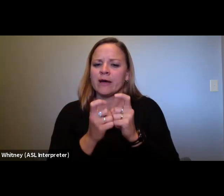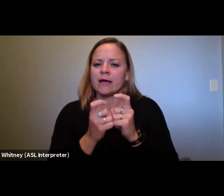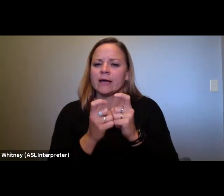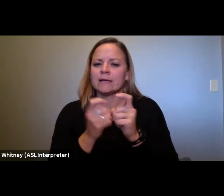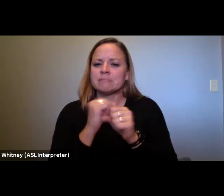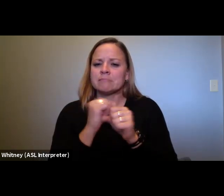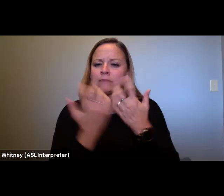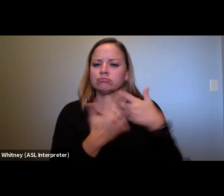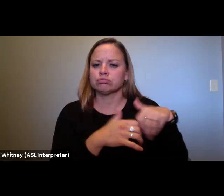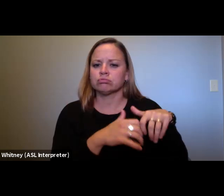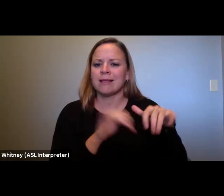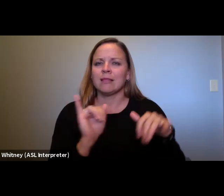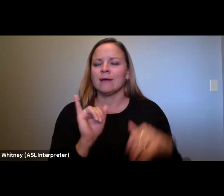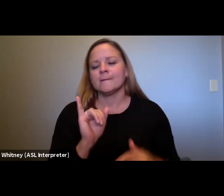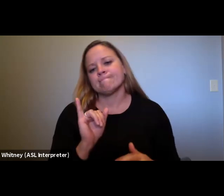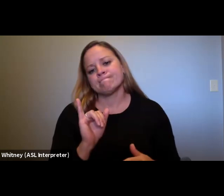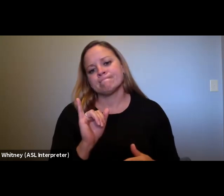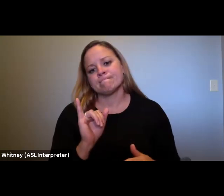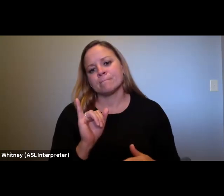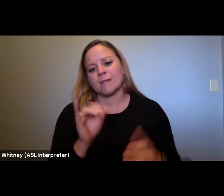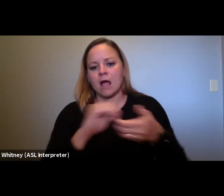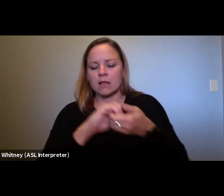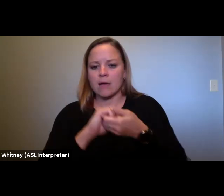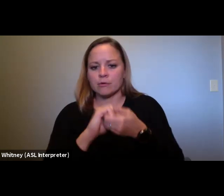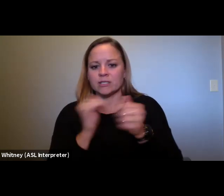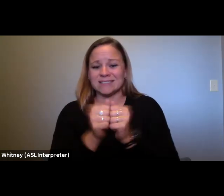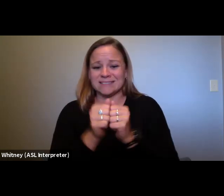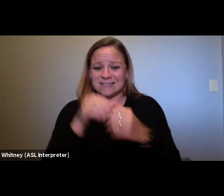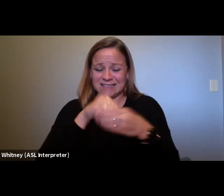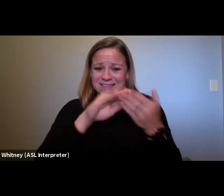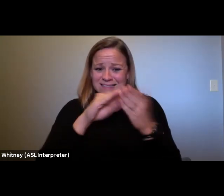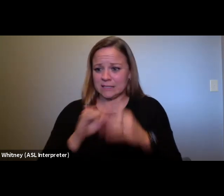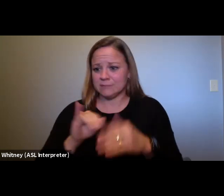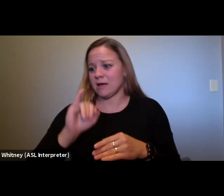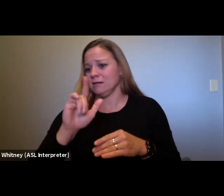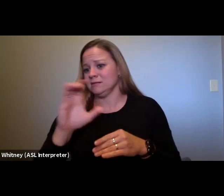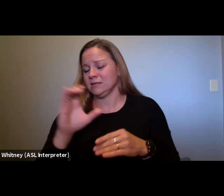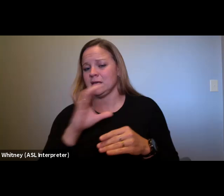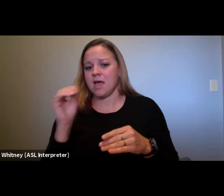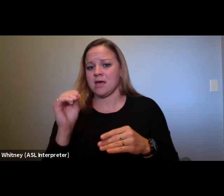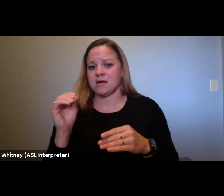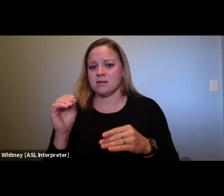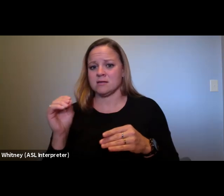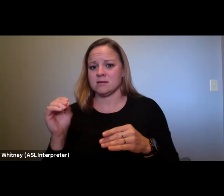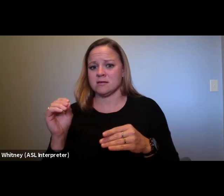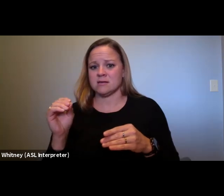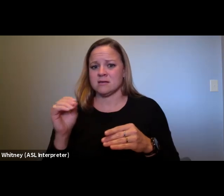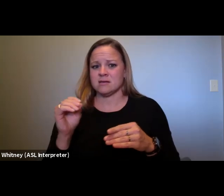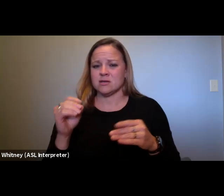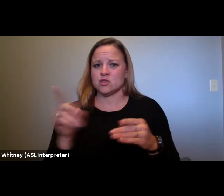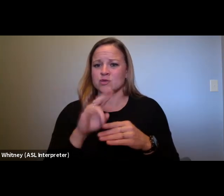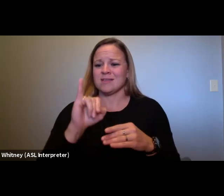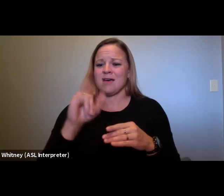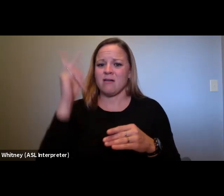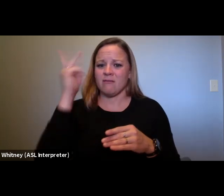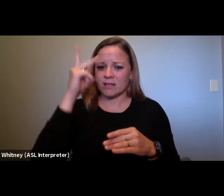make it like into a collaboration within the city, the ILCs, and really bringing together the IL philosophy with the housing